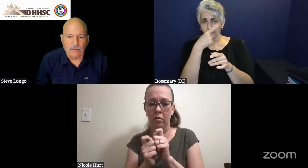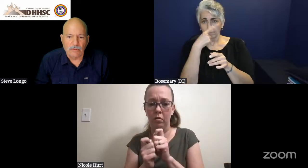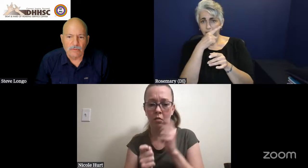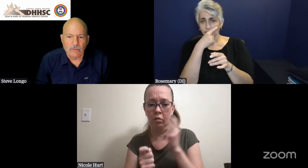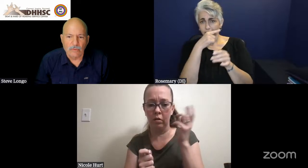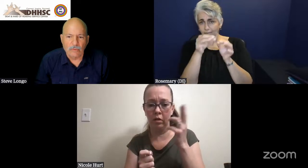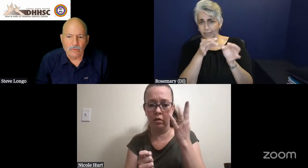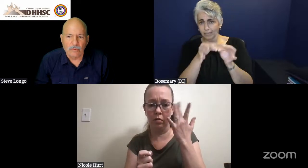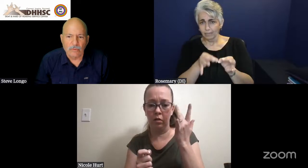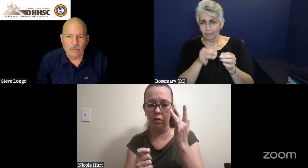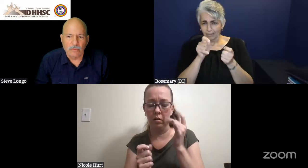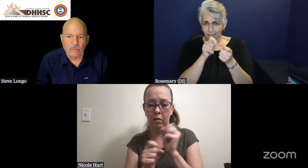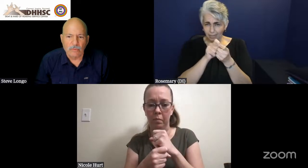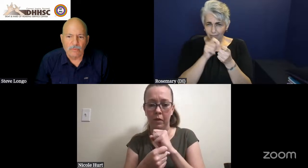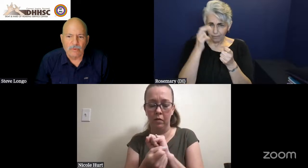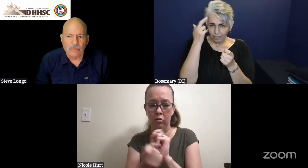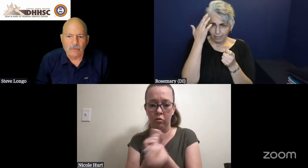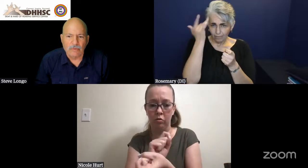would you